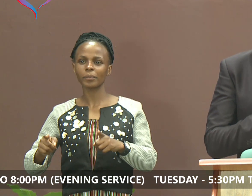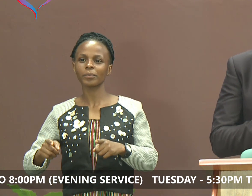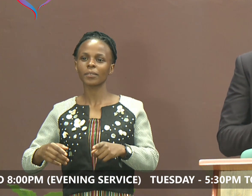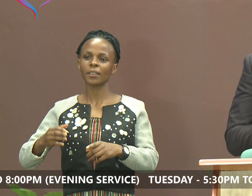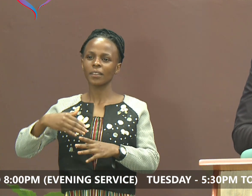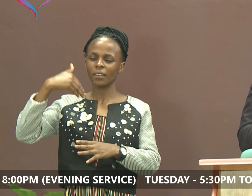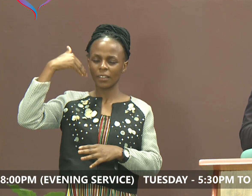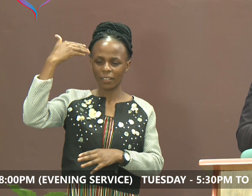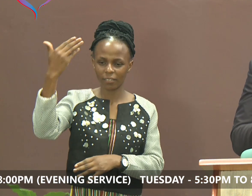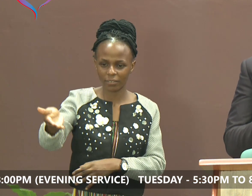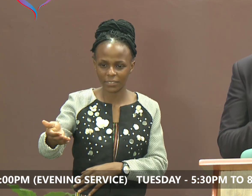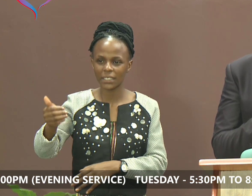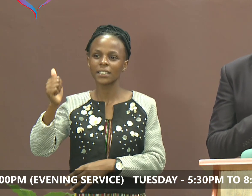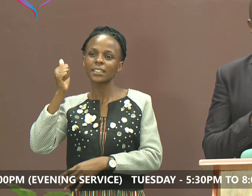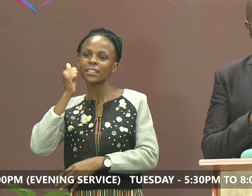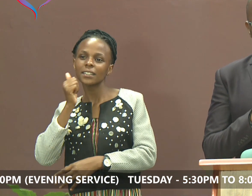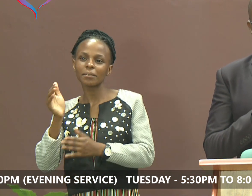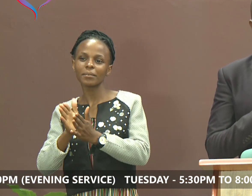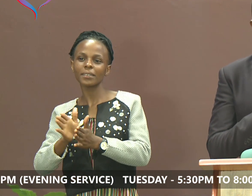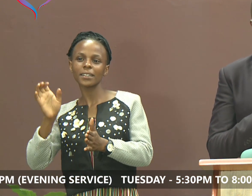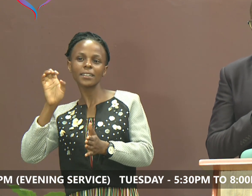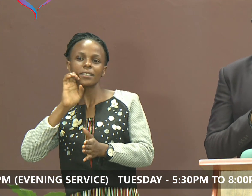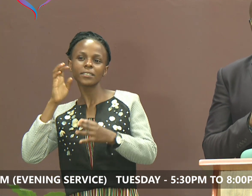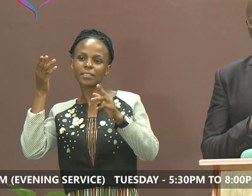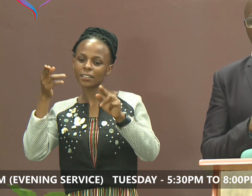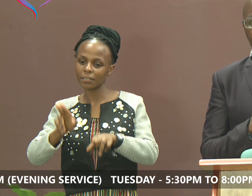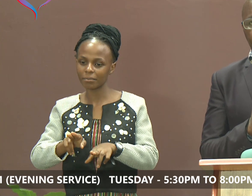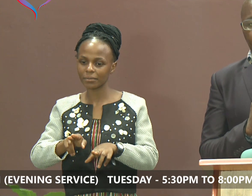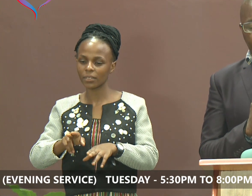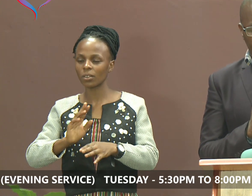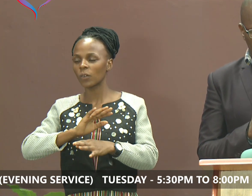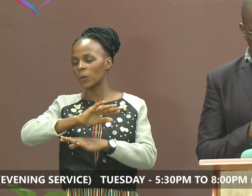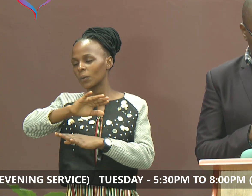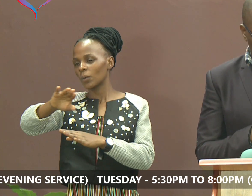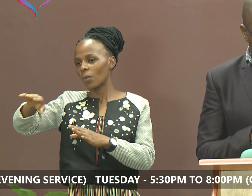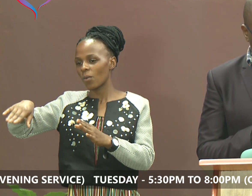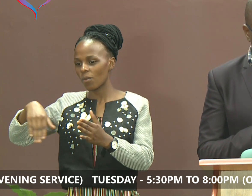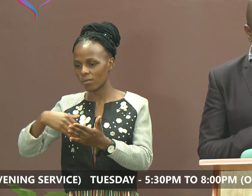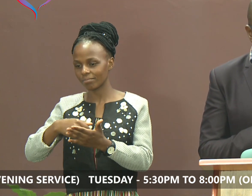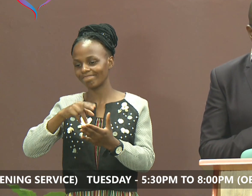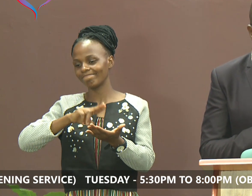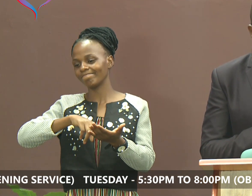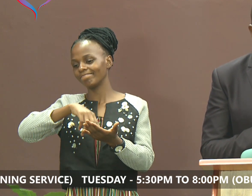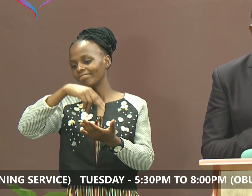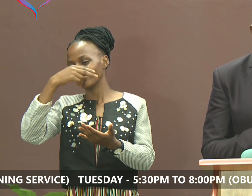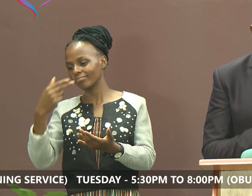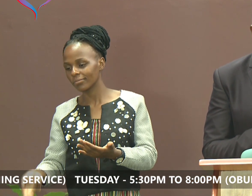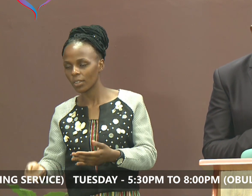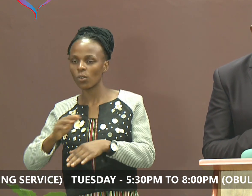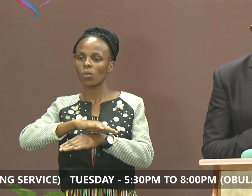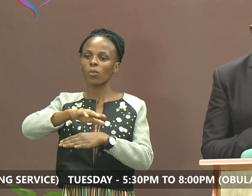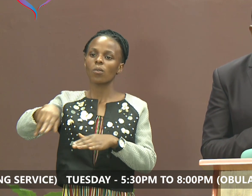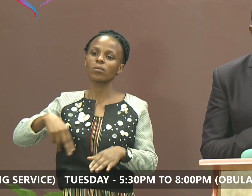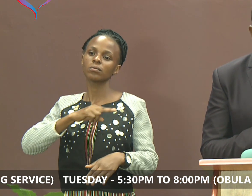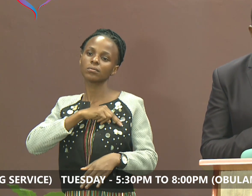the Adams that came up and the Eves that came up are in a fallen state. Naye okuva awo mu ssuula ey'okusatu ba Adamu abajja